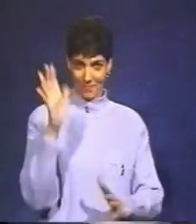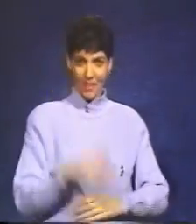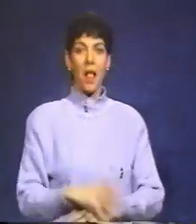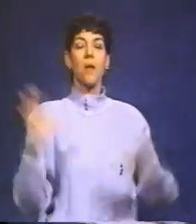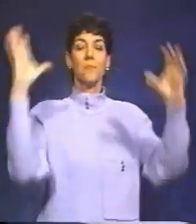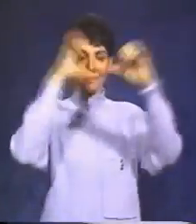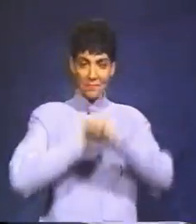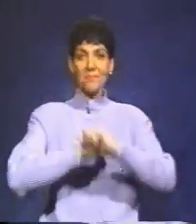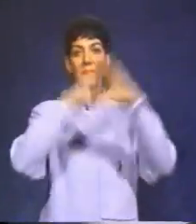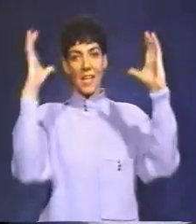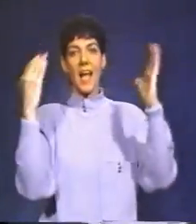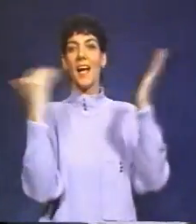correct response on the screen.